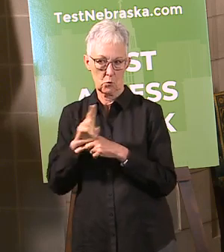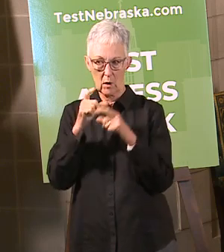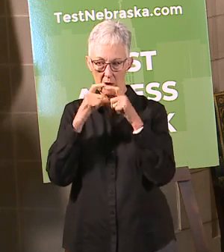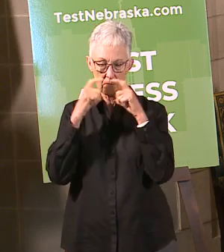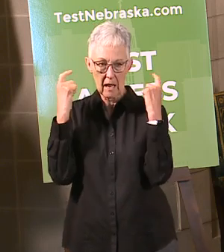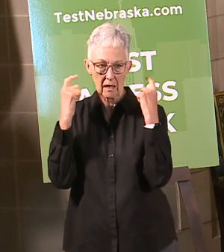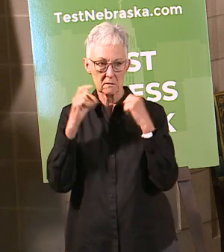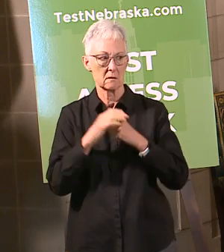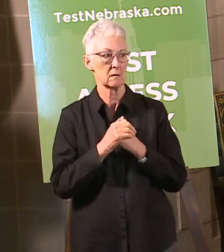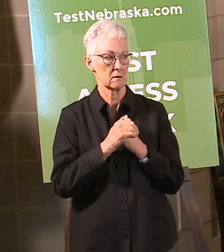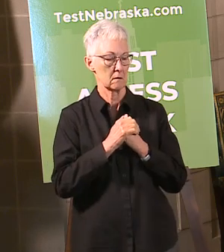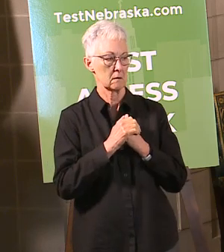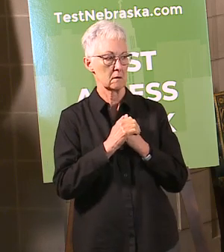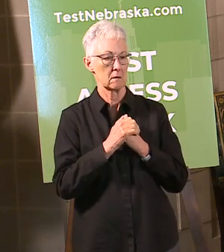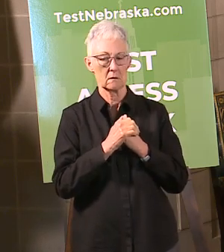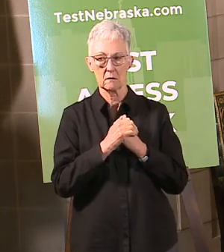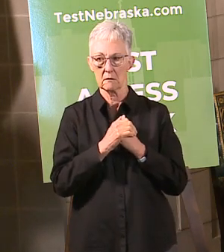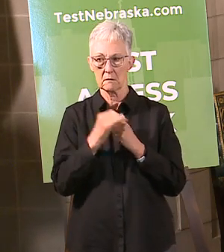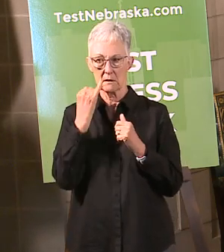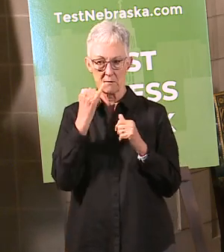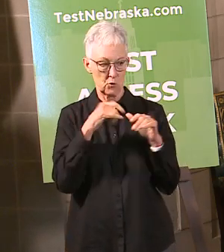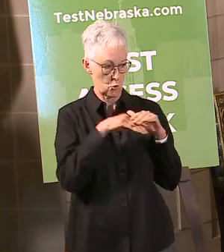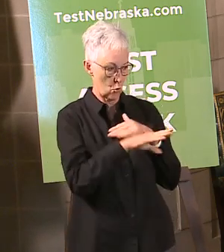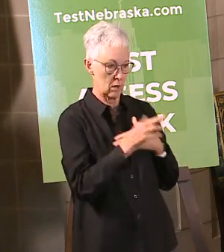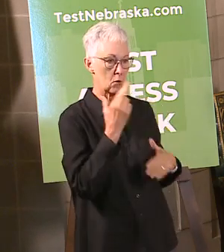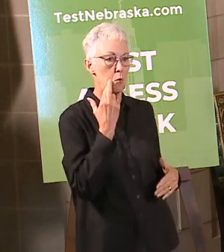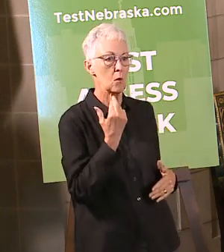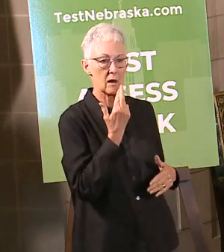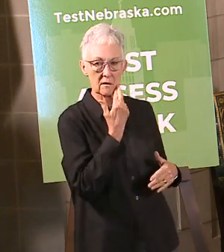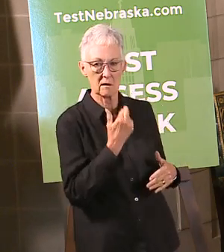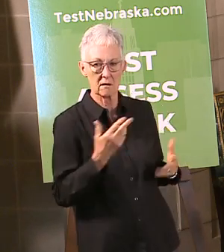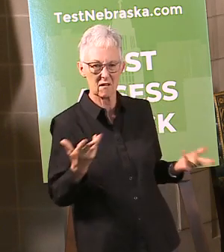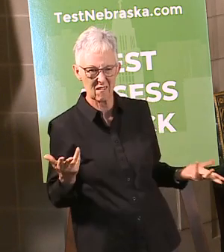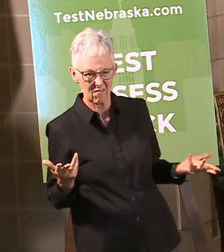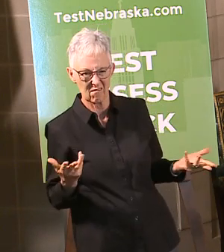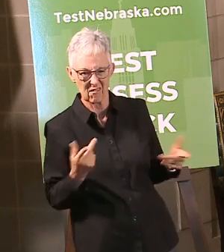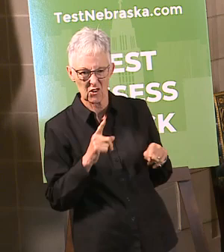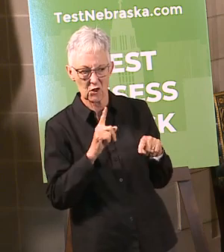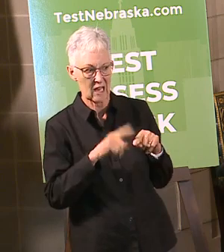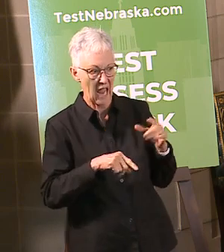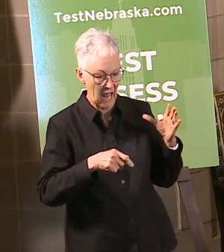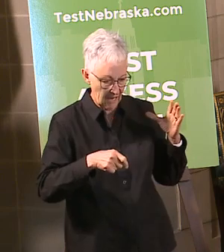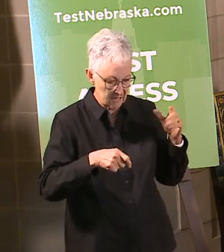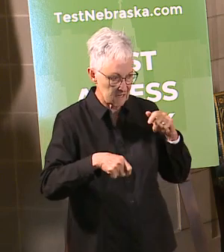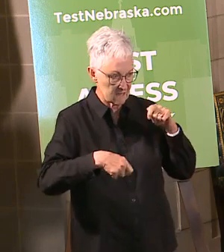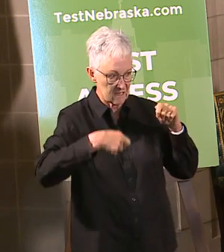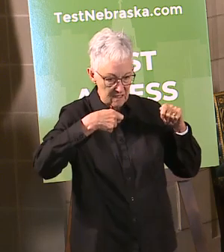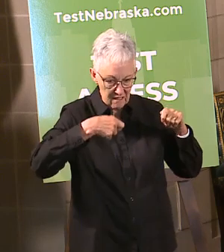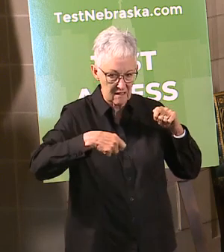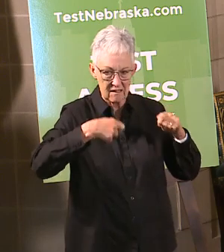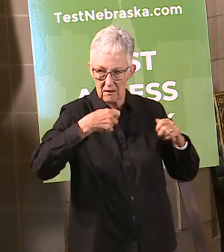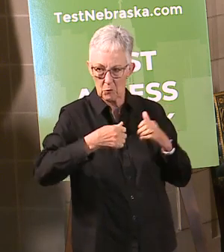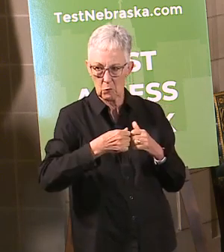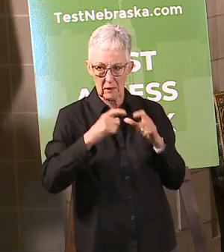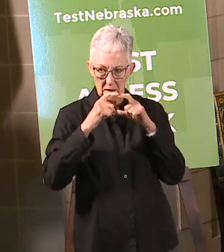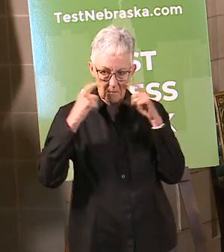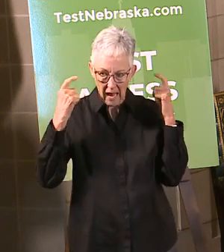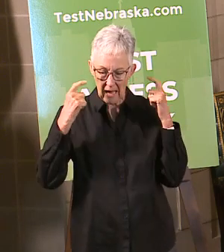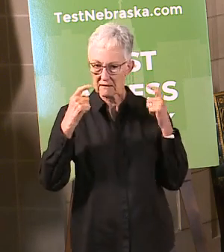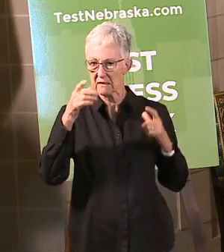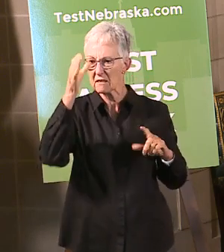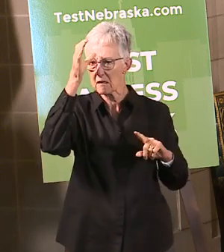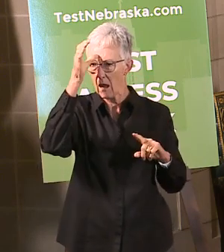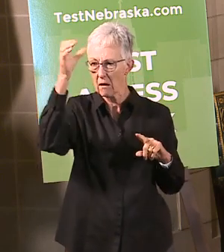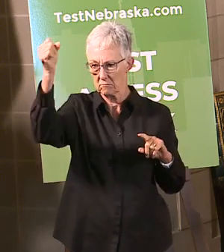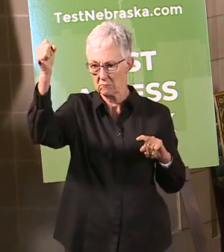wear masks. For example, if you're going to a restaurant, it's not going to be possible, not really practical to wear a mask into a restaurant if you're going to be eating there. And think you've just got to use the same sort of common